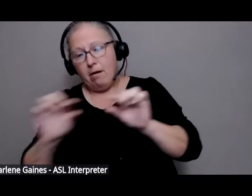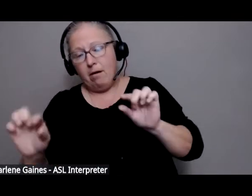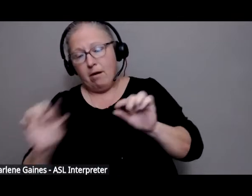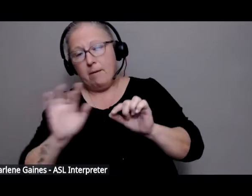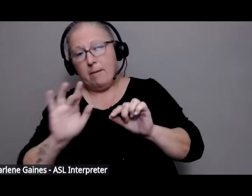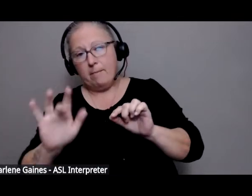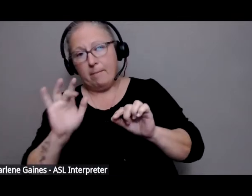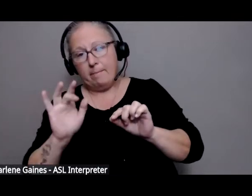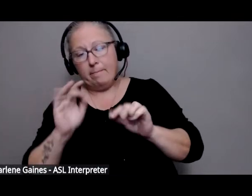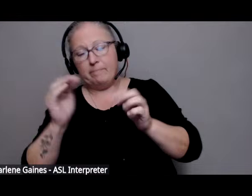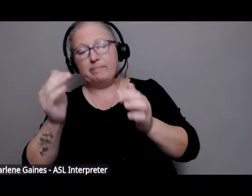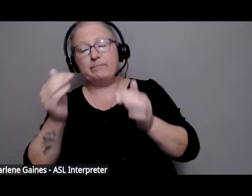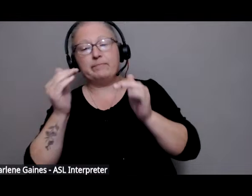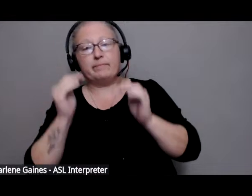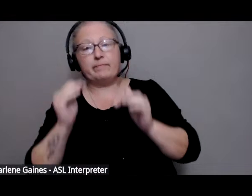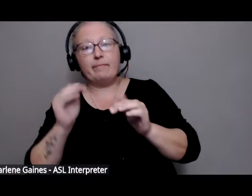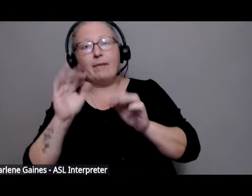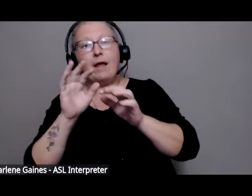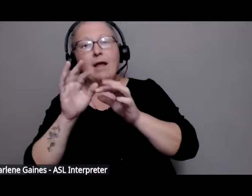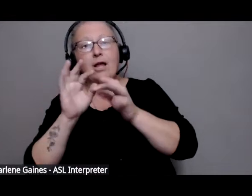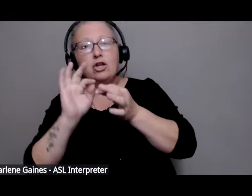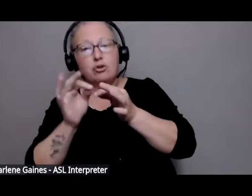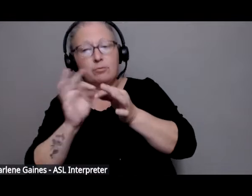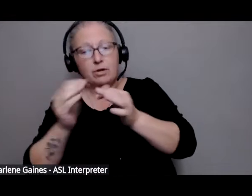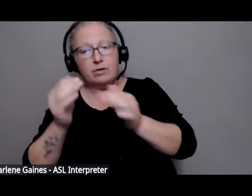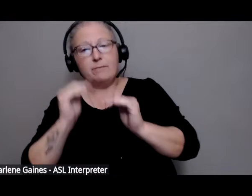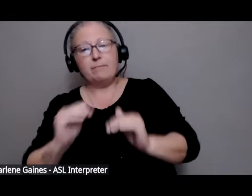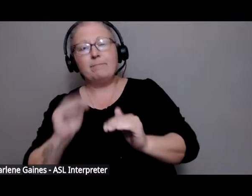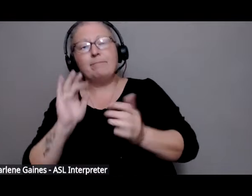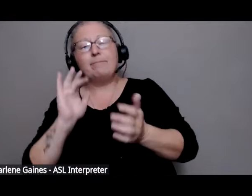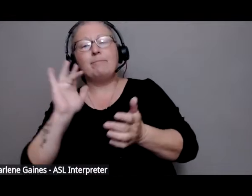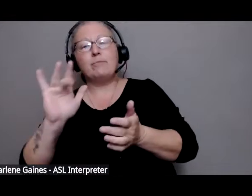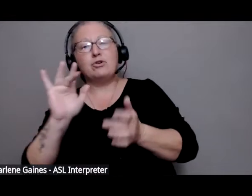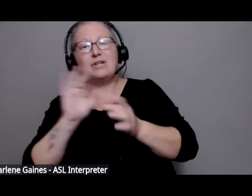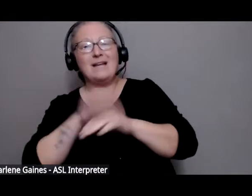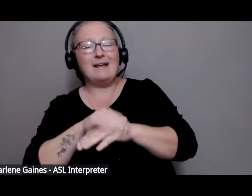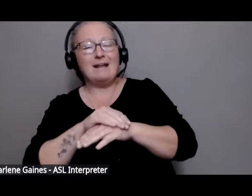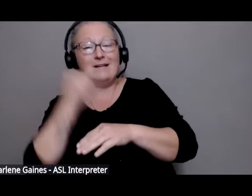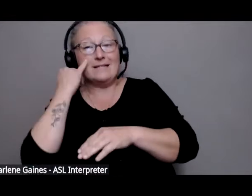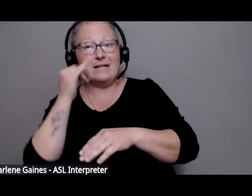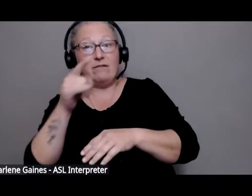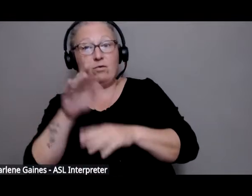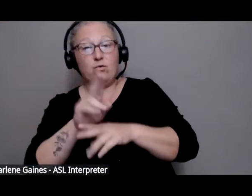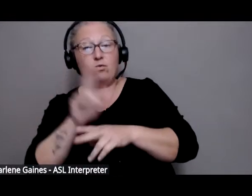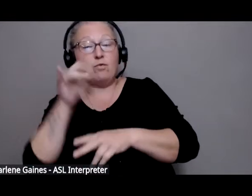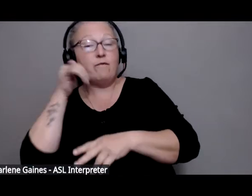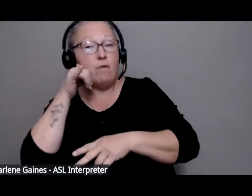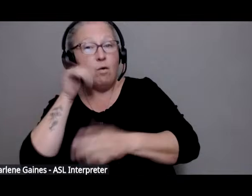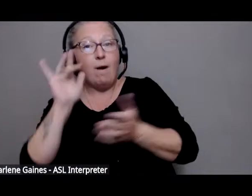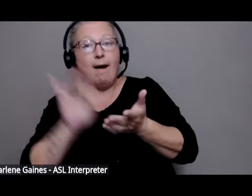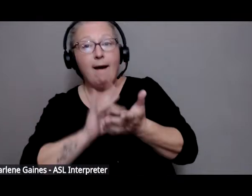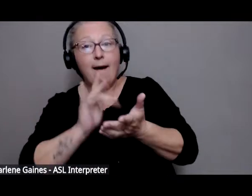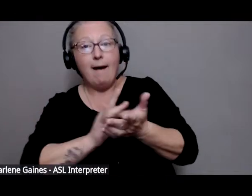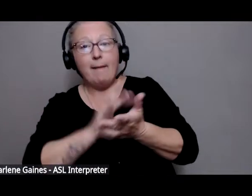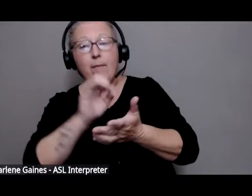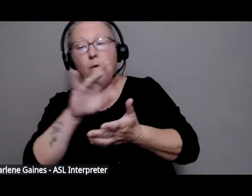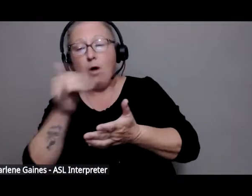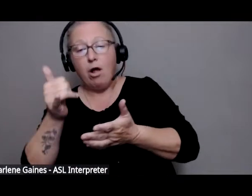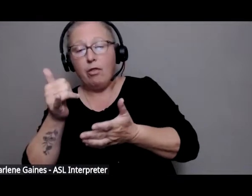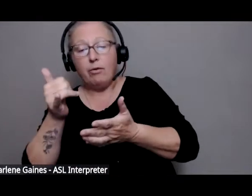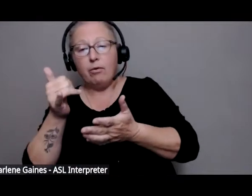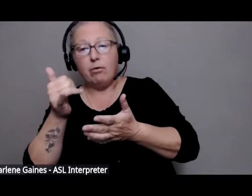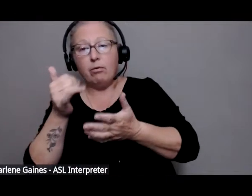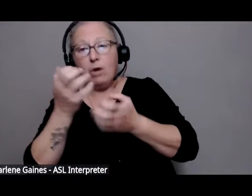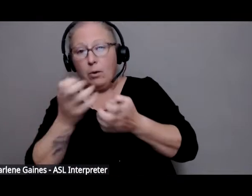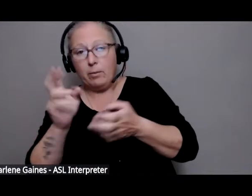screen, click on Language Interpretation, and then select English. If you are on your phone, iPad, or similar device, then locate